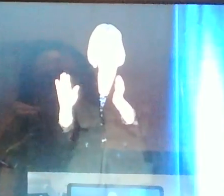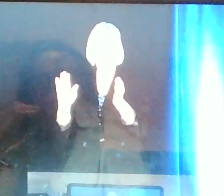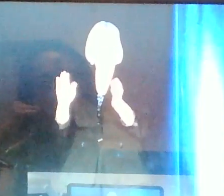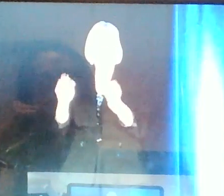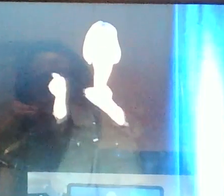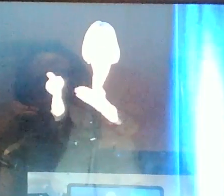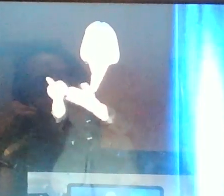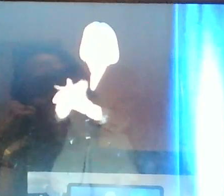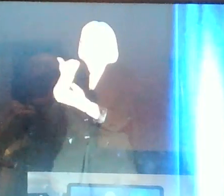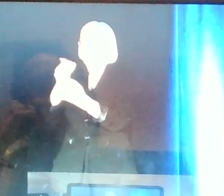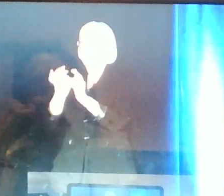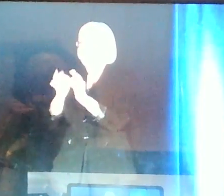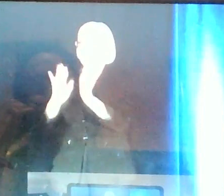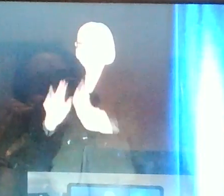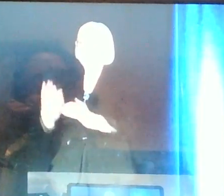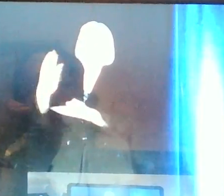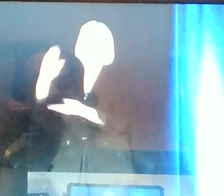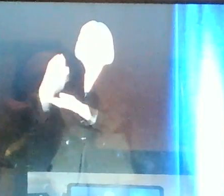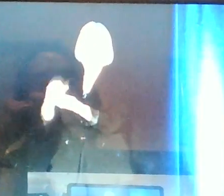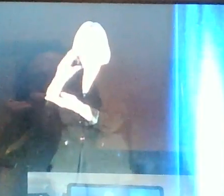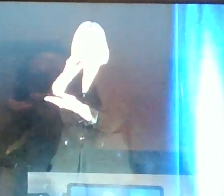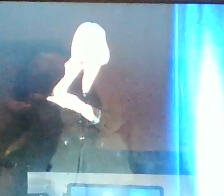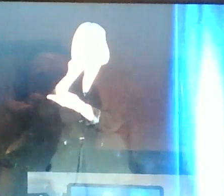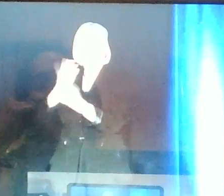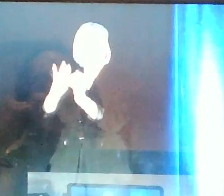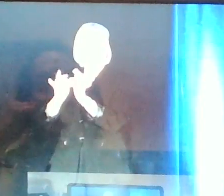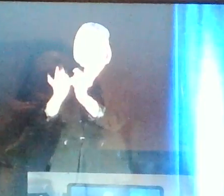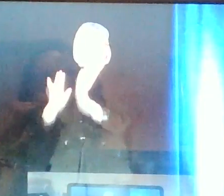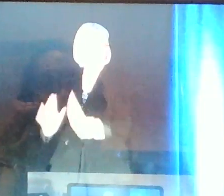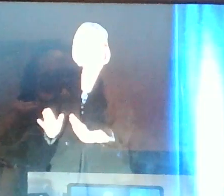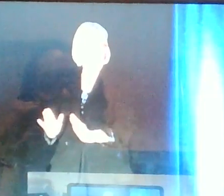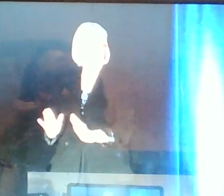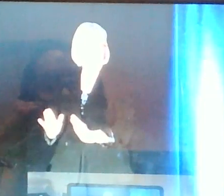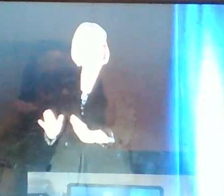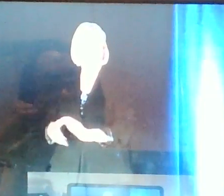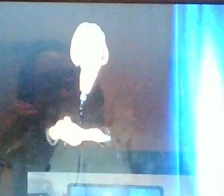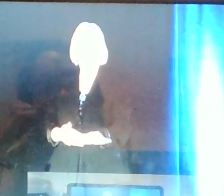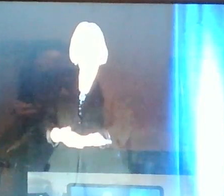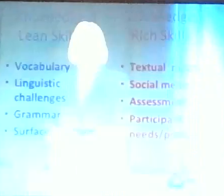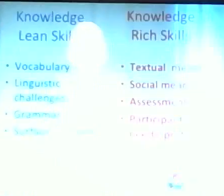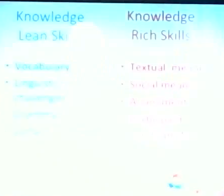skills compared to new interpreters with less experience as interpreting.